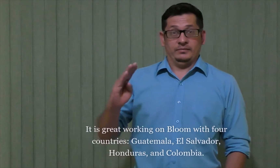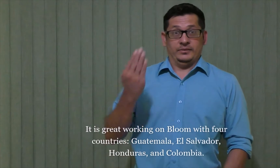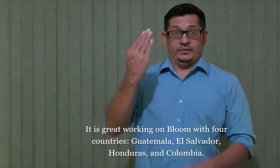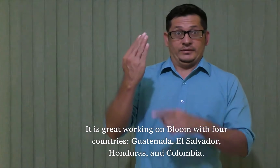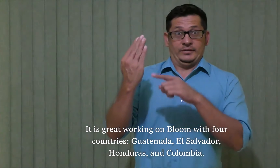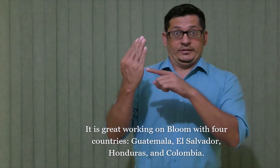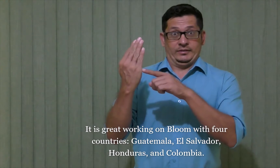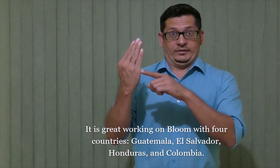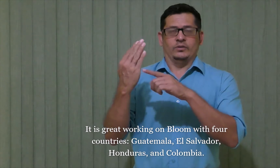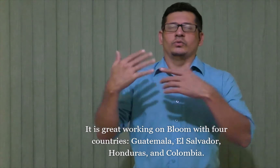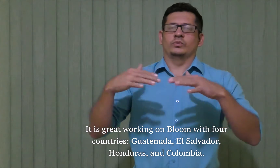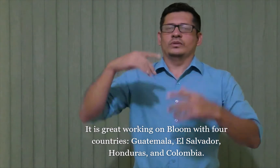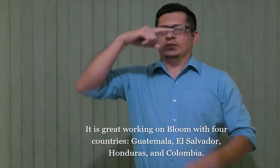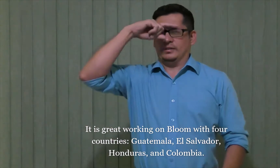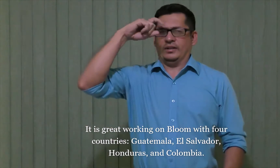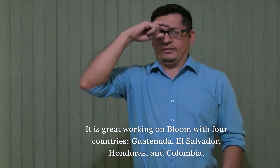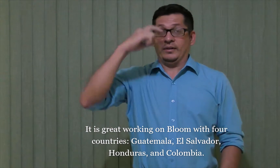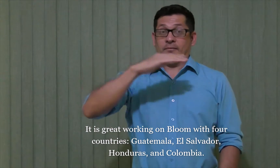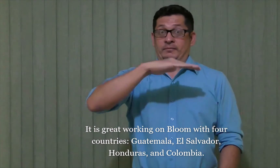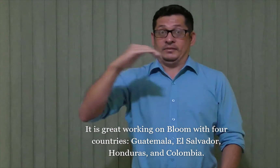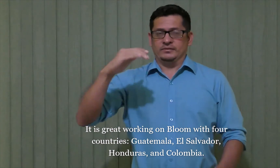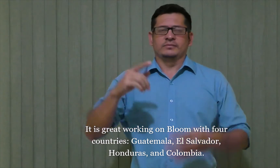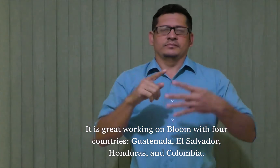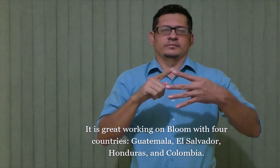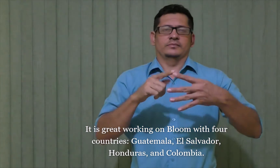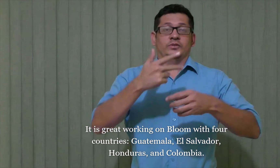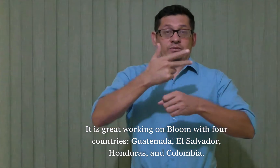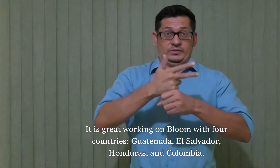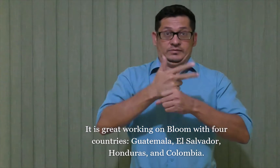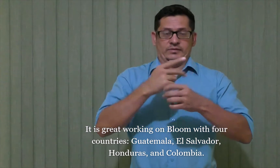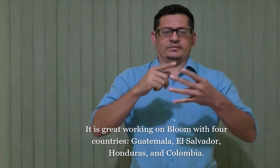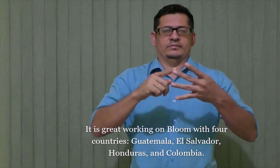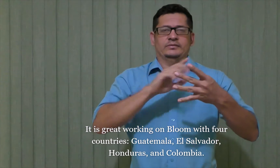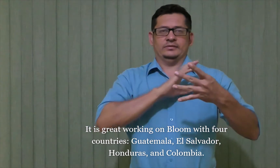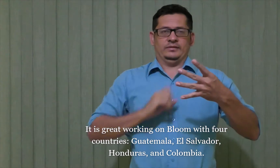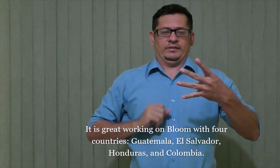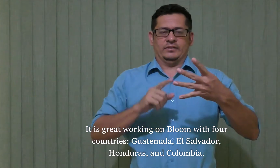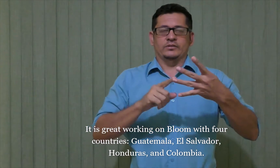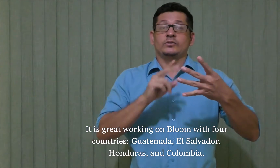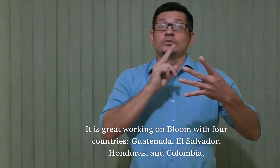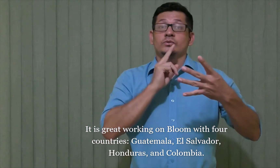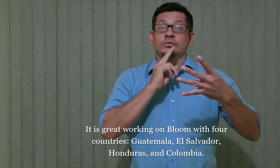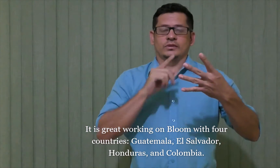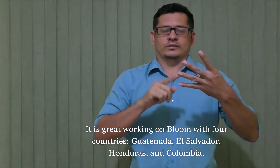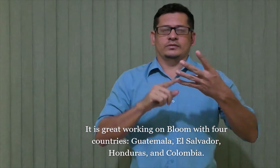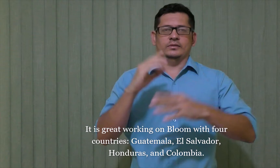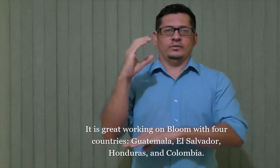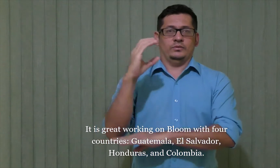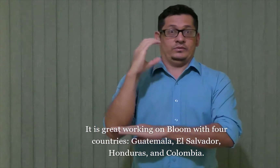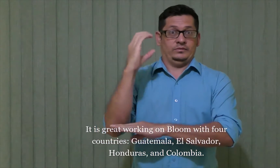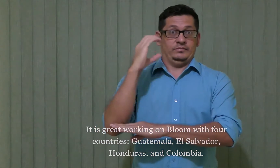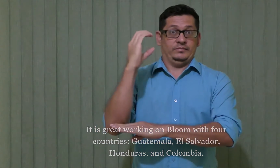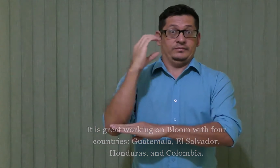It is great working on Bloom with 4 countries: Guatemala, El Salvador, Honduras, and